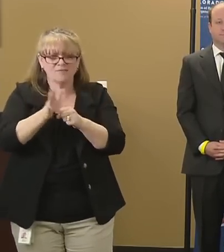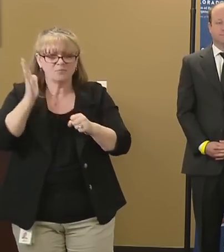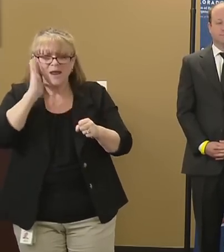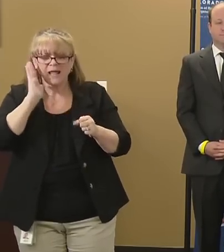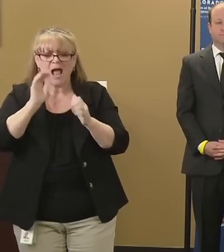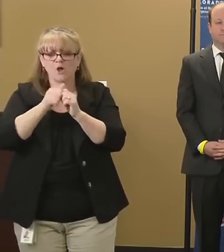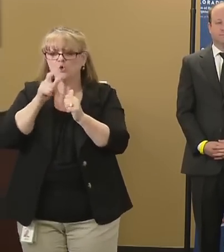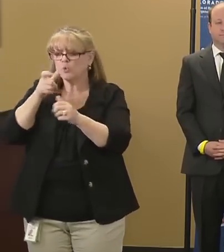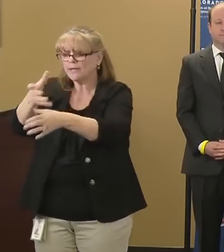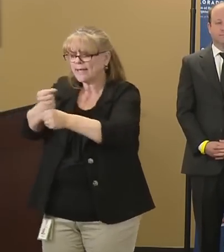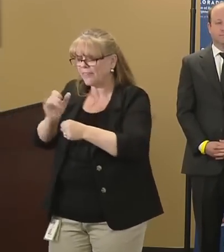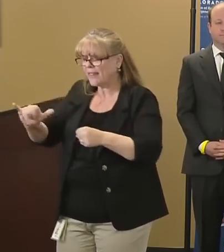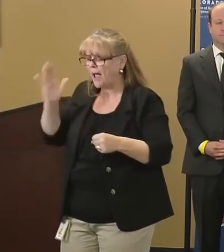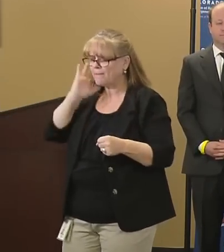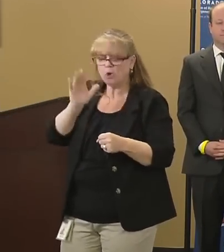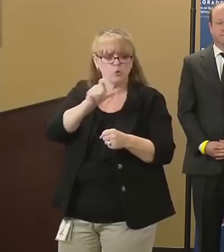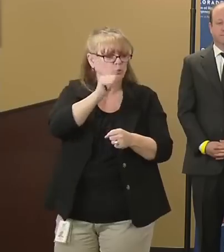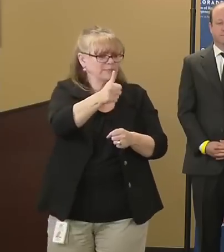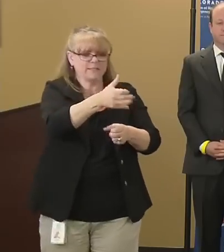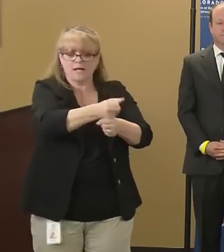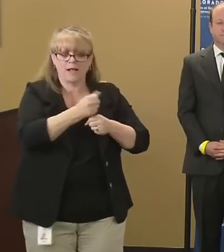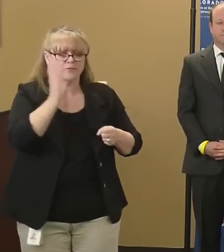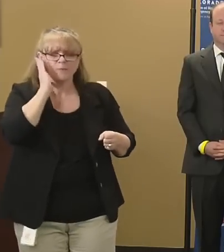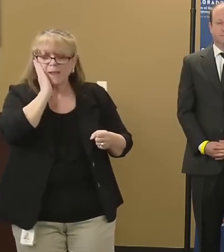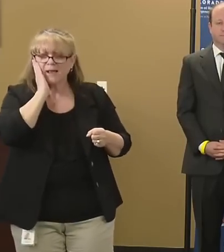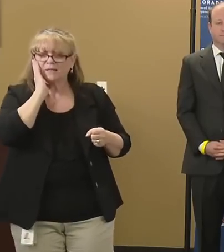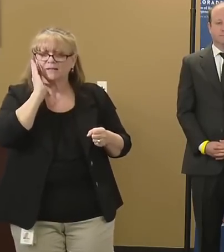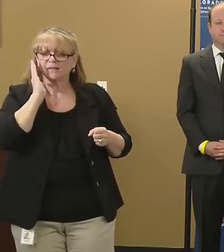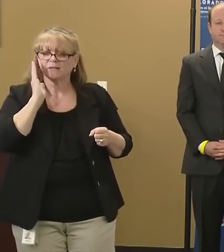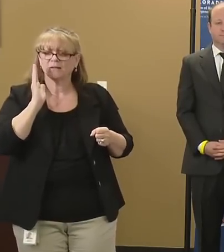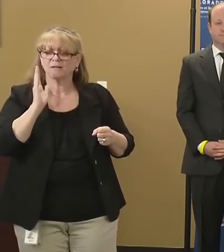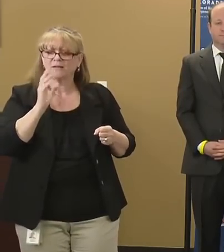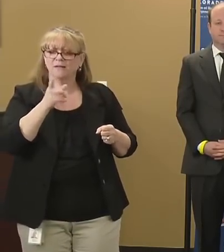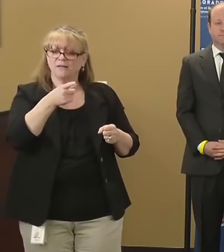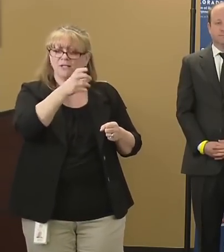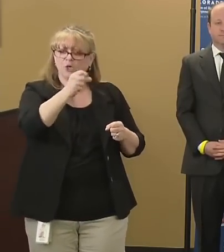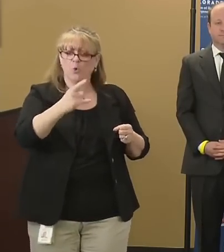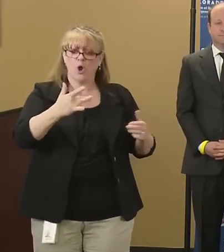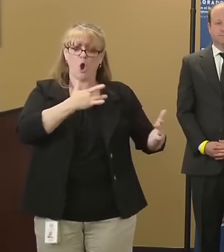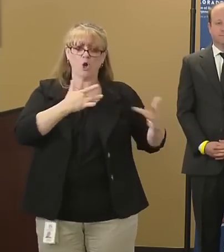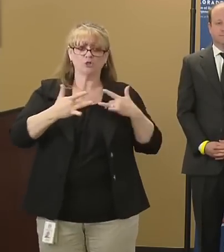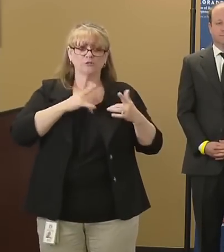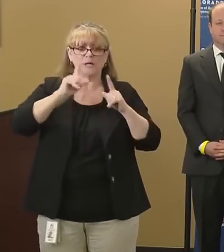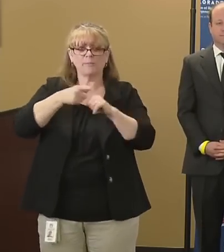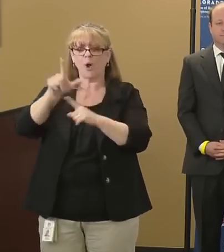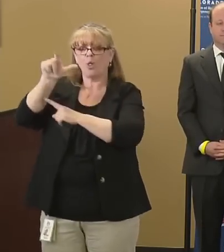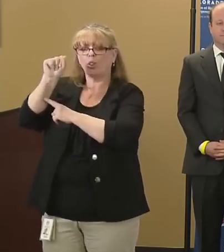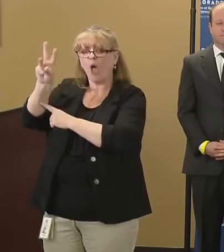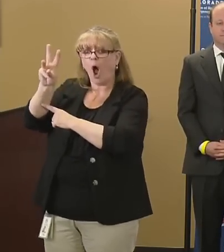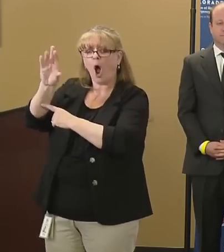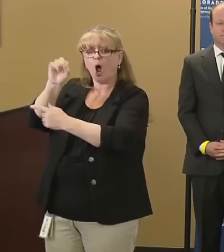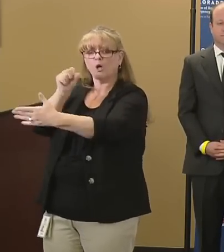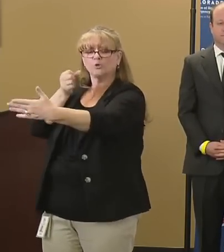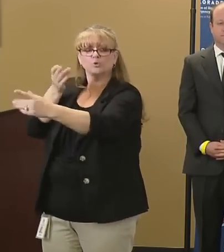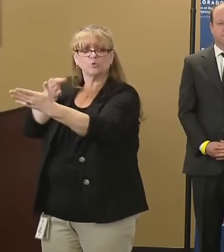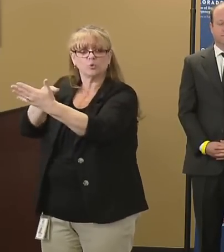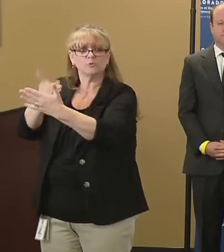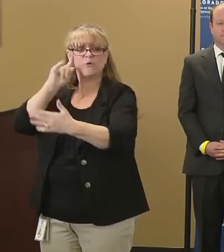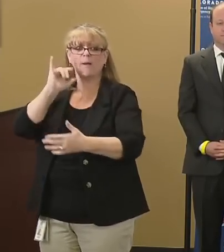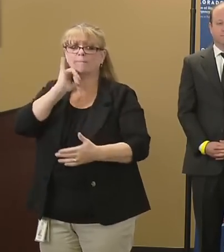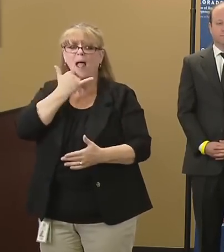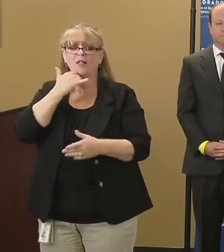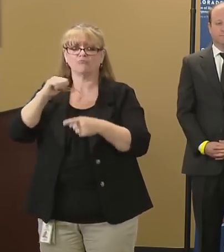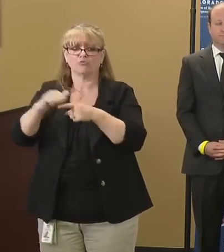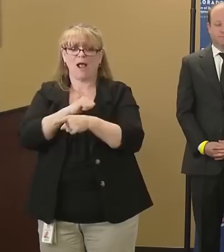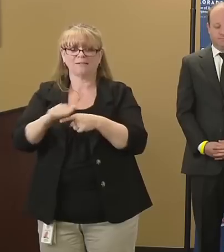you concerned about possible medical malpractice claims, things that could come out of that? And are you working with leaders to create possible